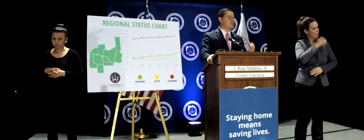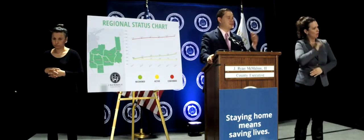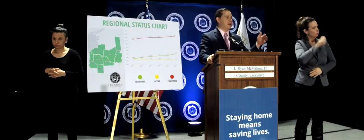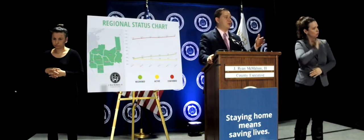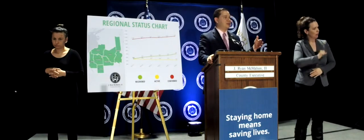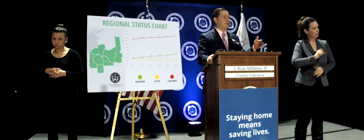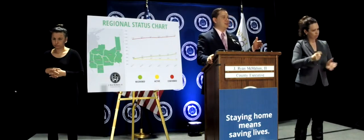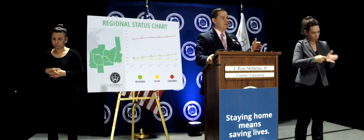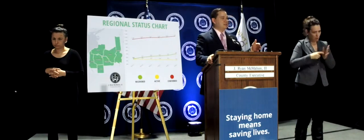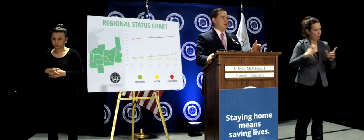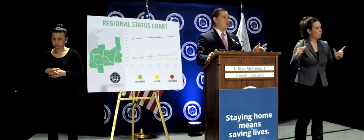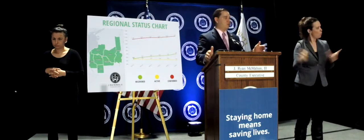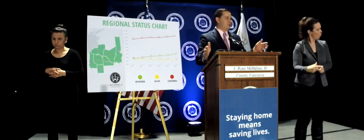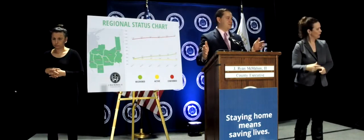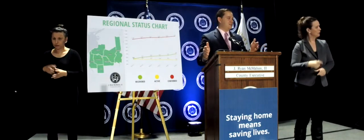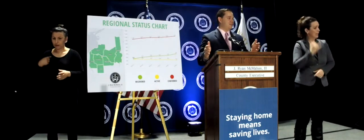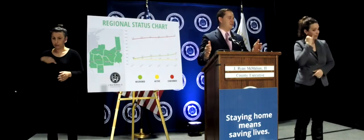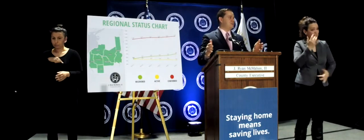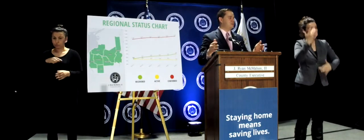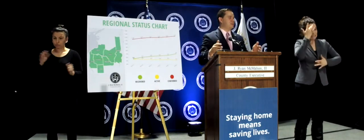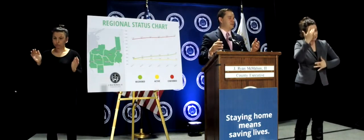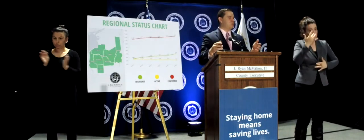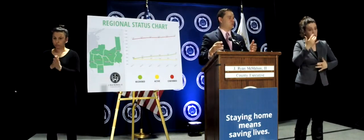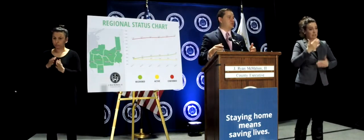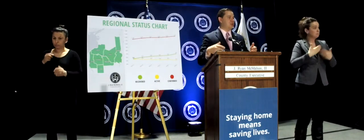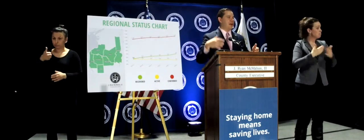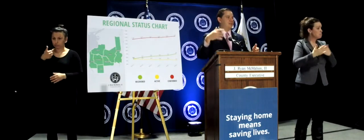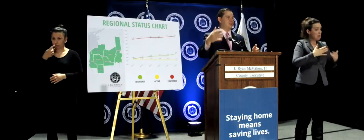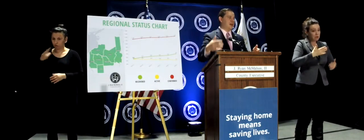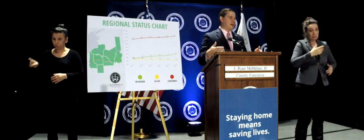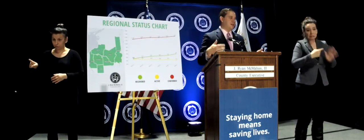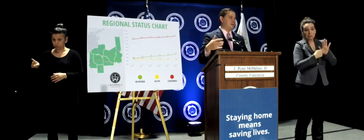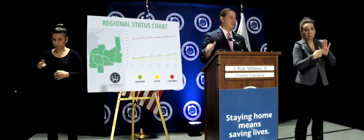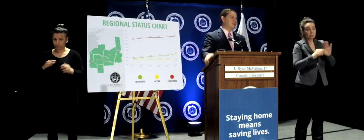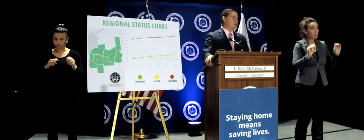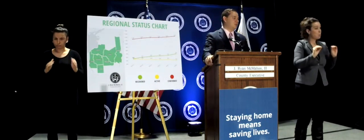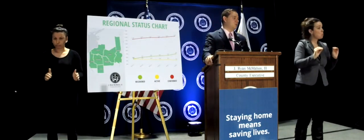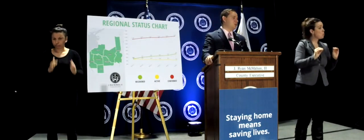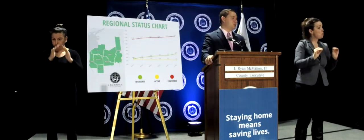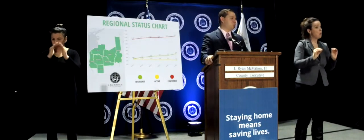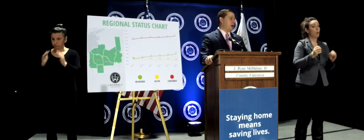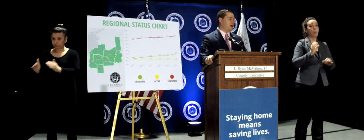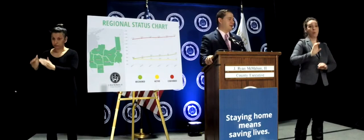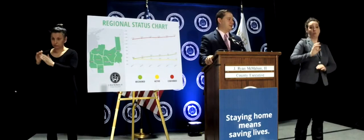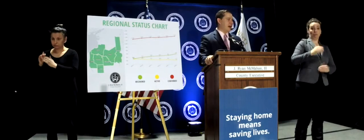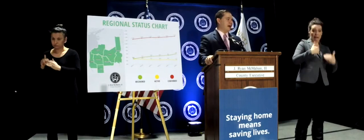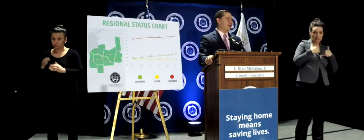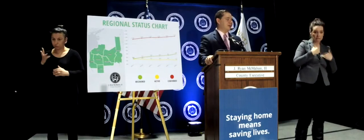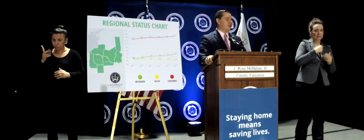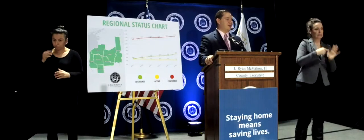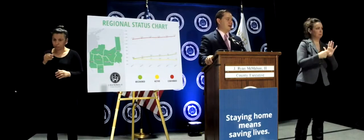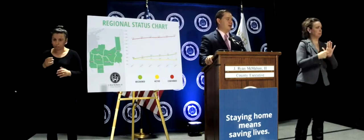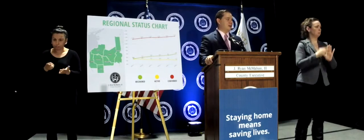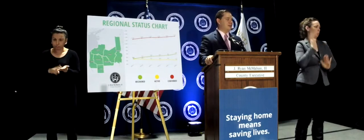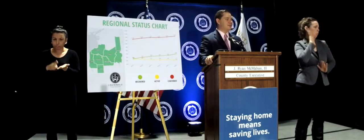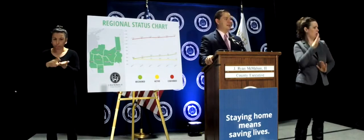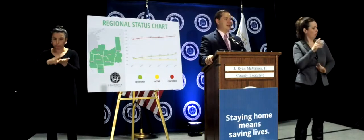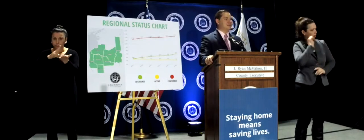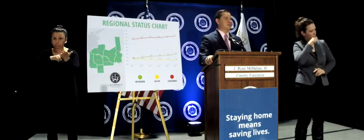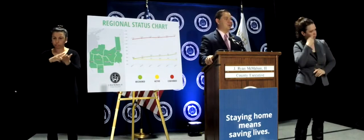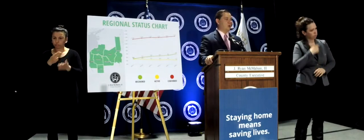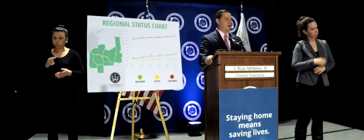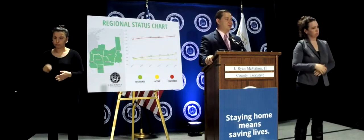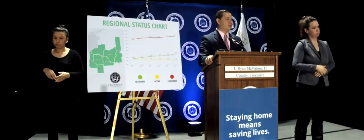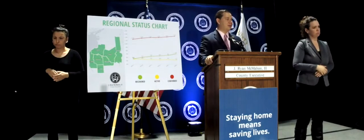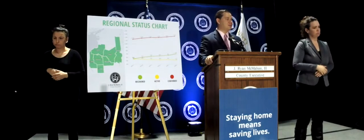buildings across the county that of recent this is what's driving the data. The community spread is not as